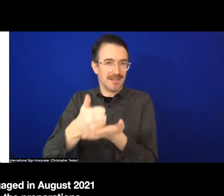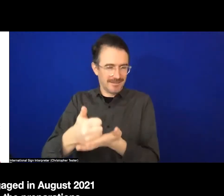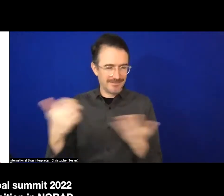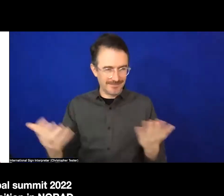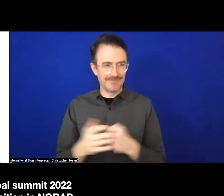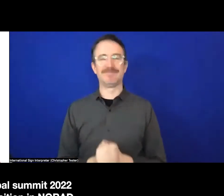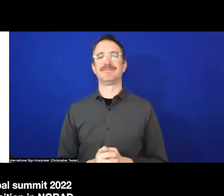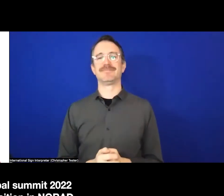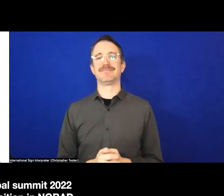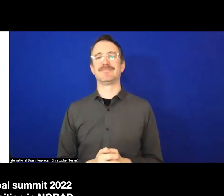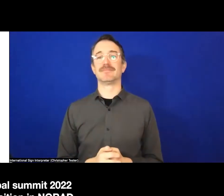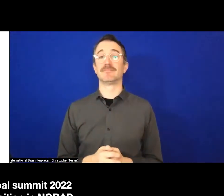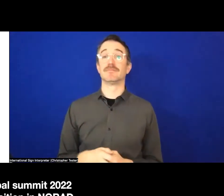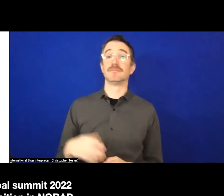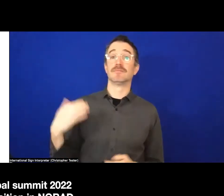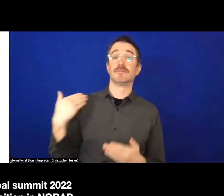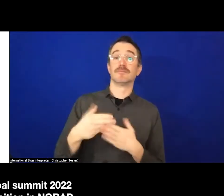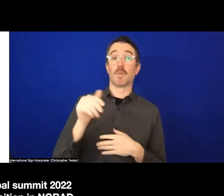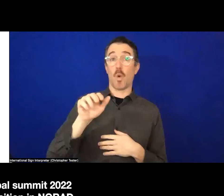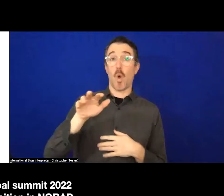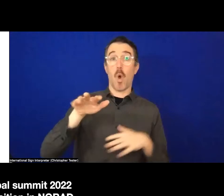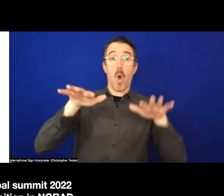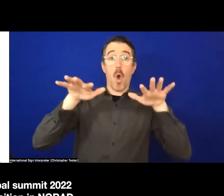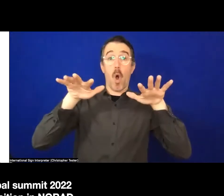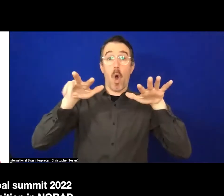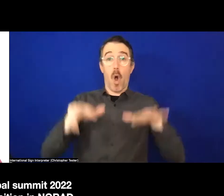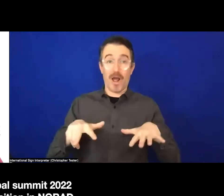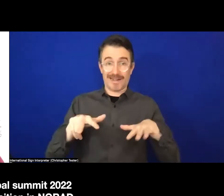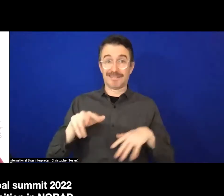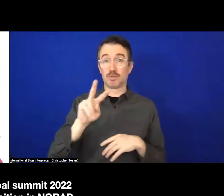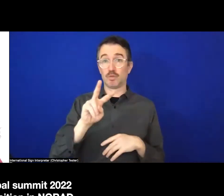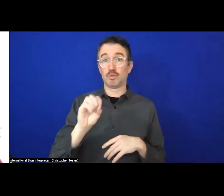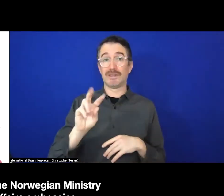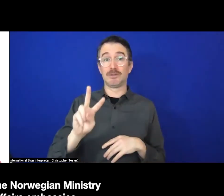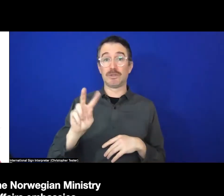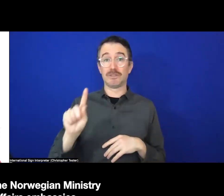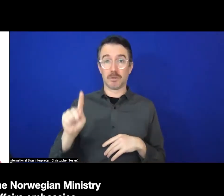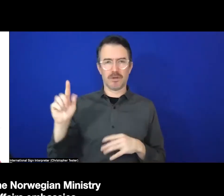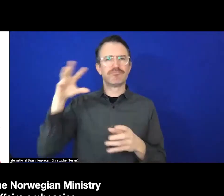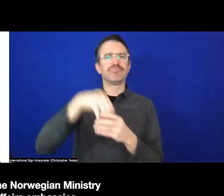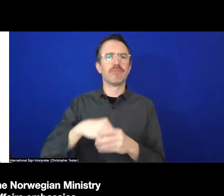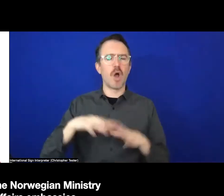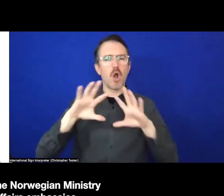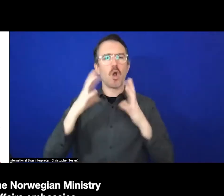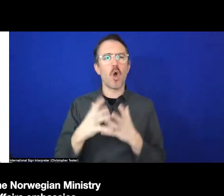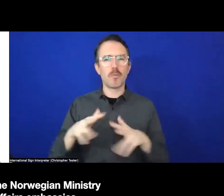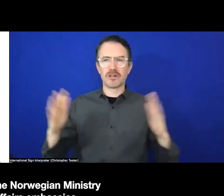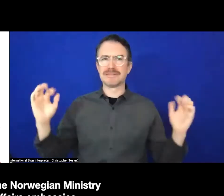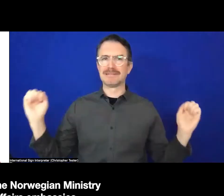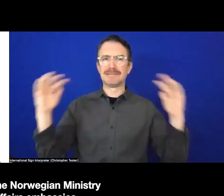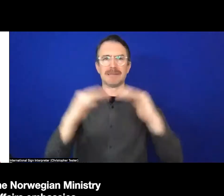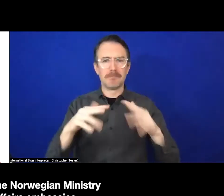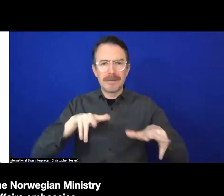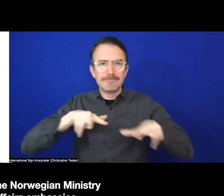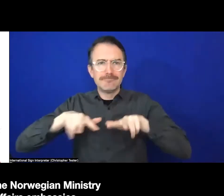2021 to assist with the preparations for the Global Disability Summit 2022. From his position in NORAD, he has advised the